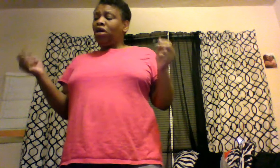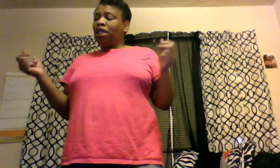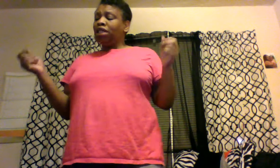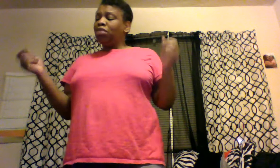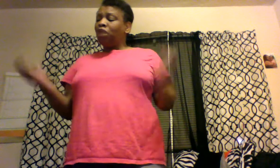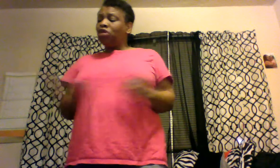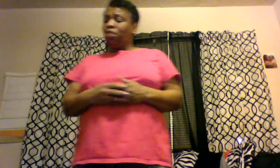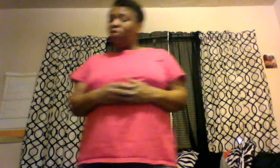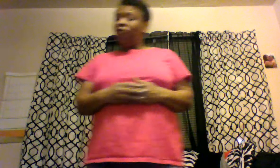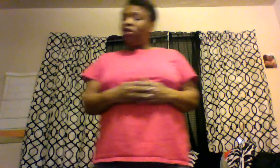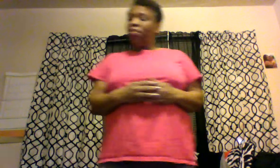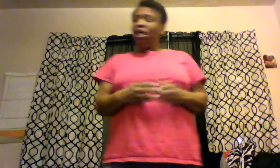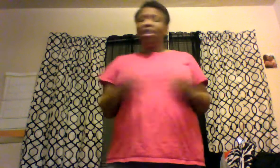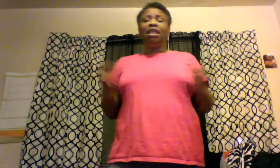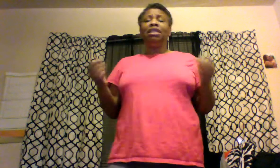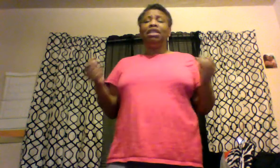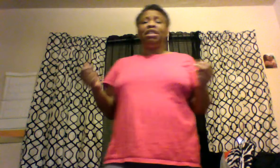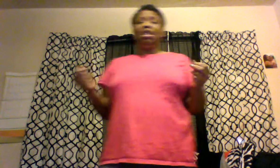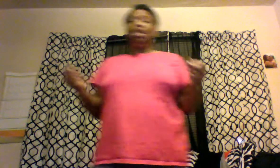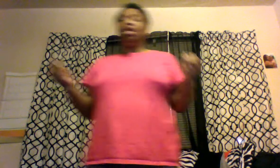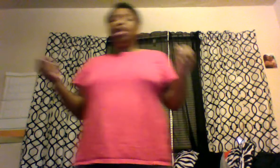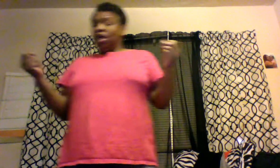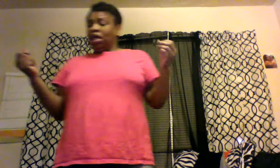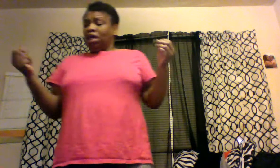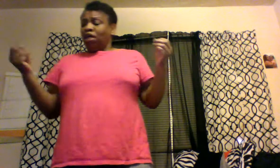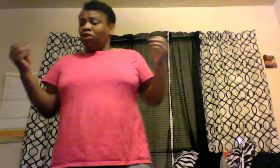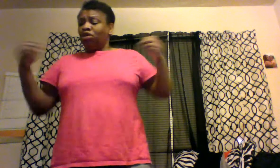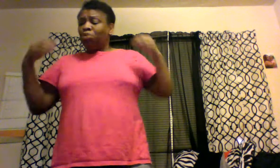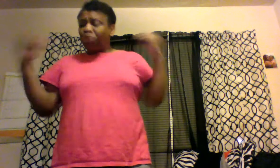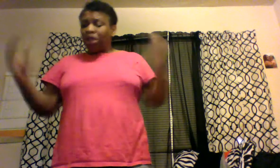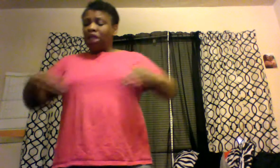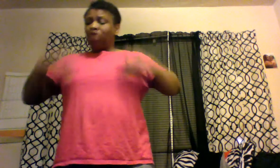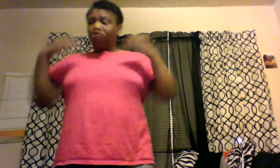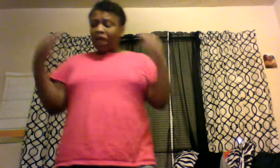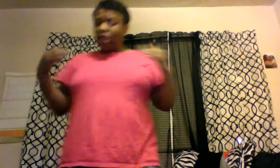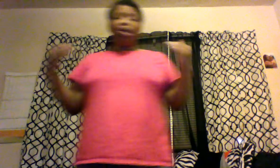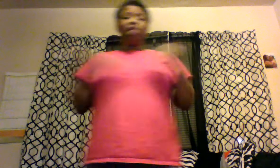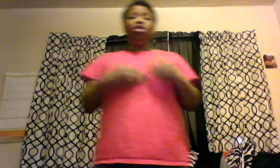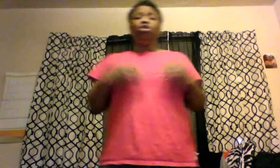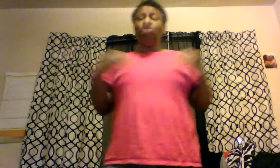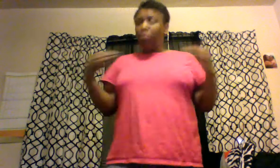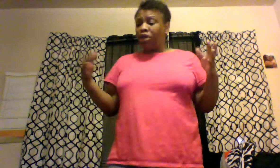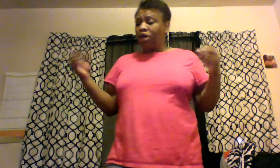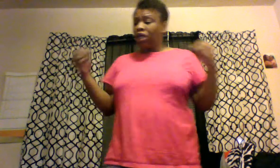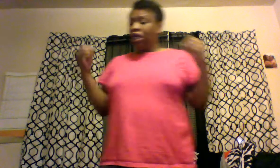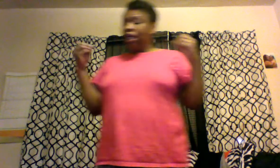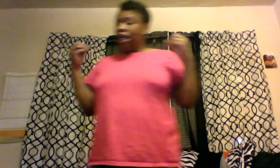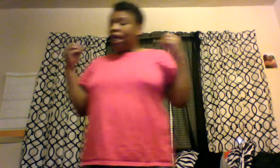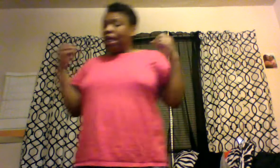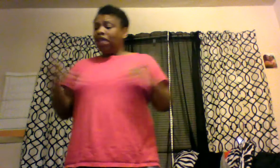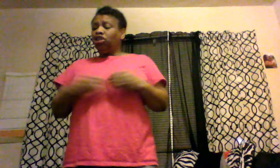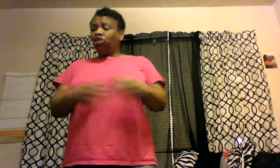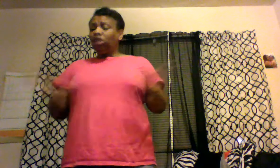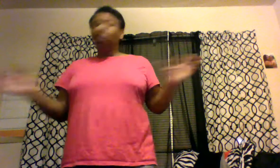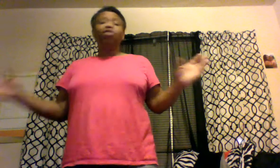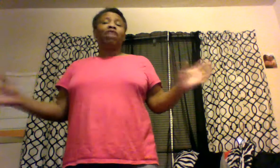He is most remembered for the many things he did to bring greater equality to America and ensure civil rights